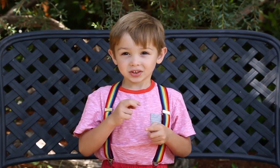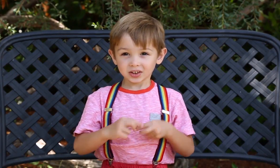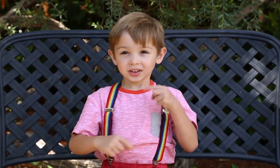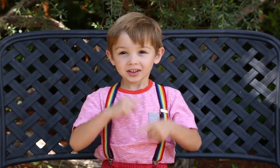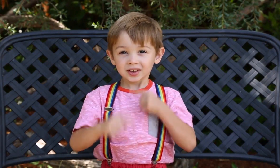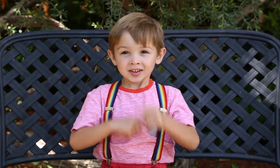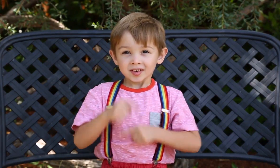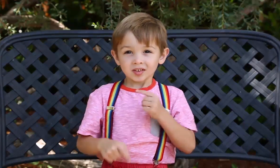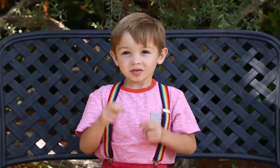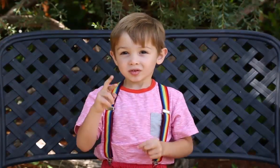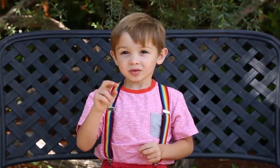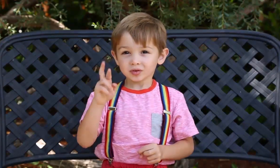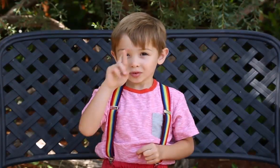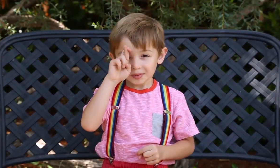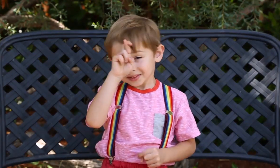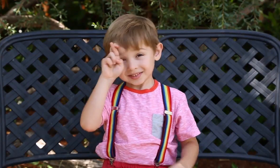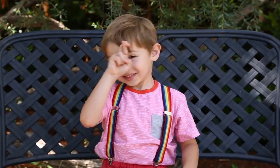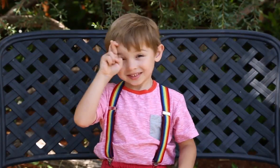Name sign, Reuben.